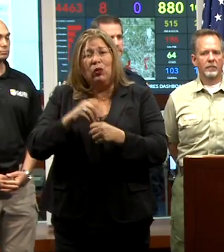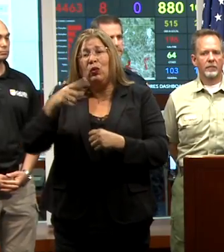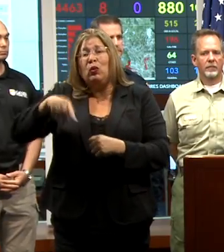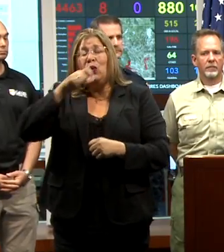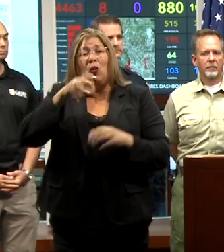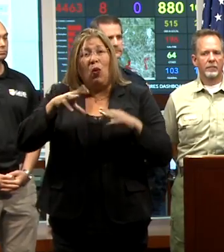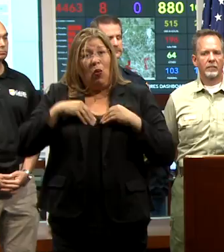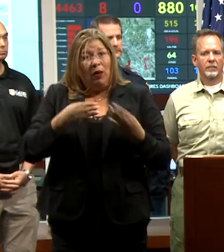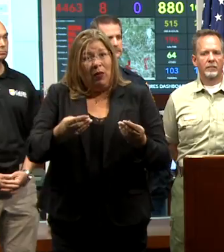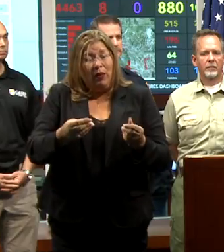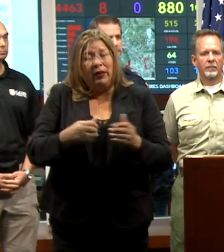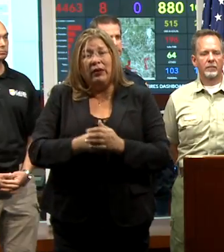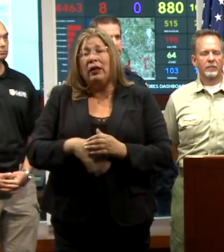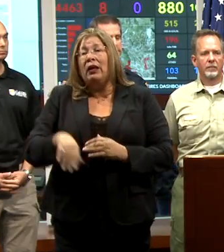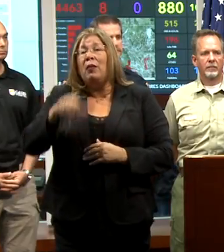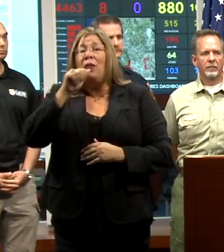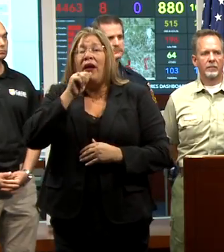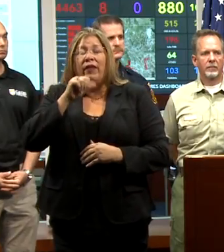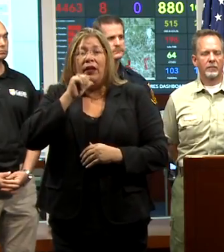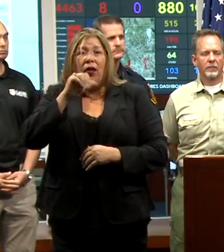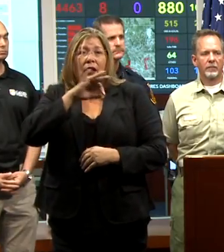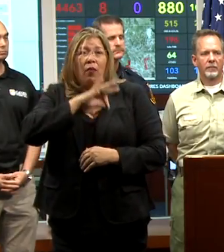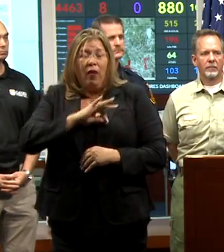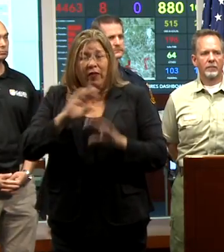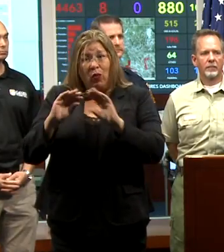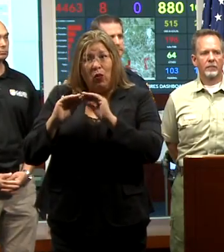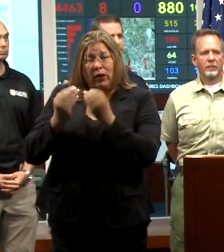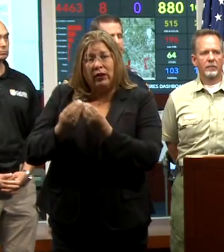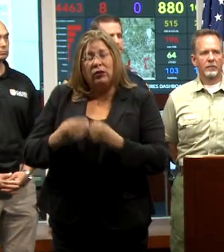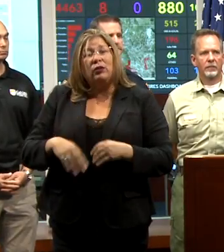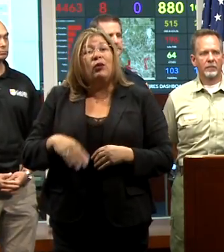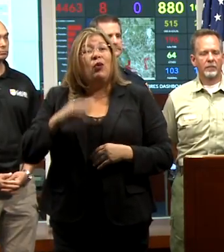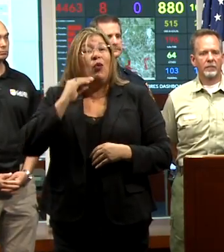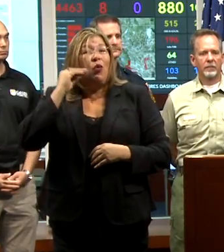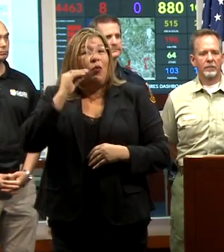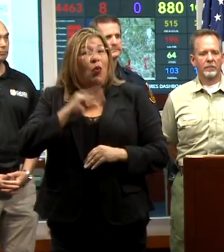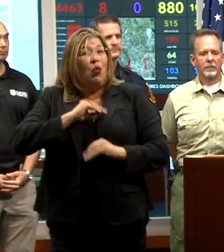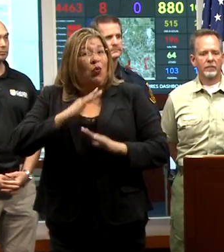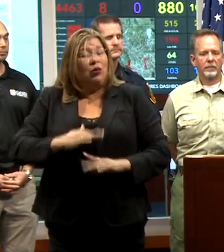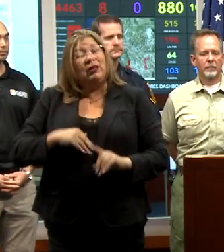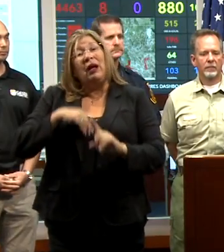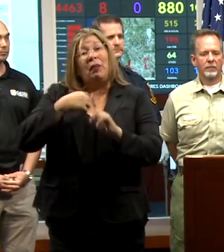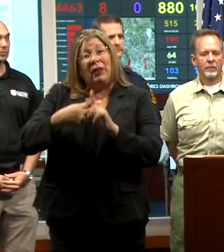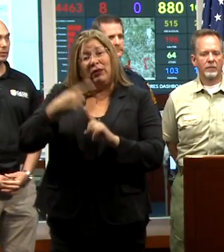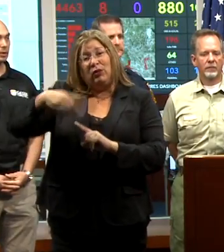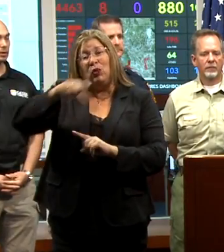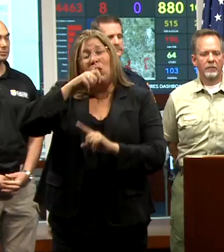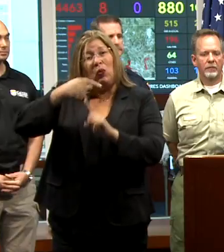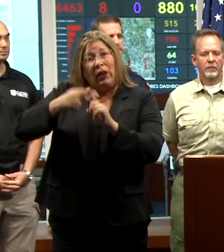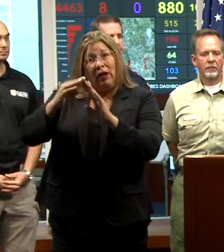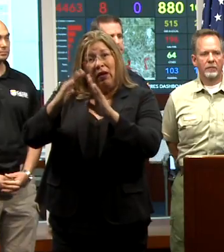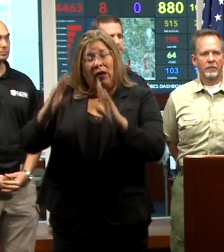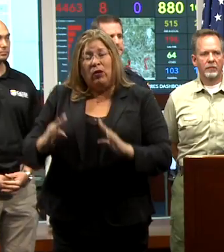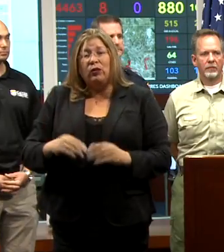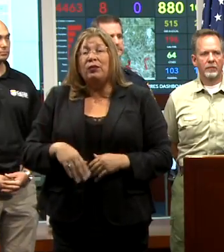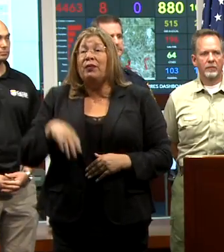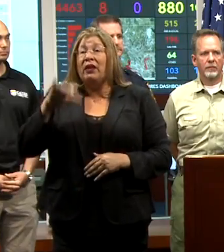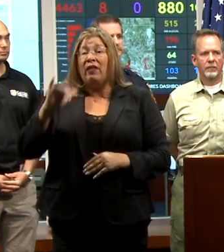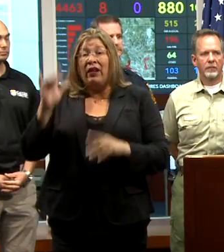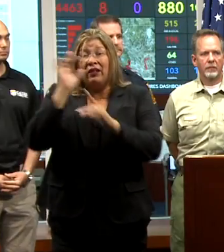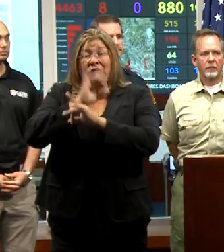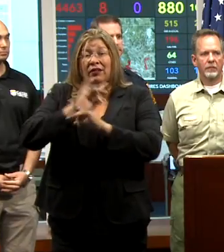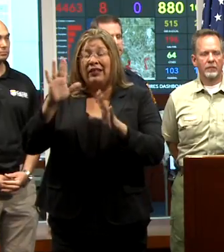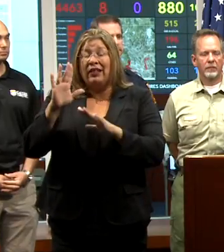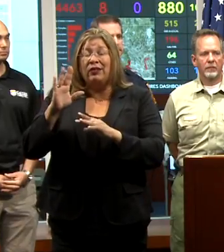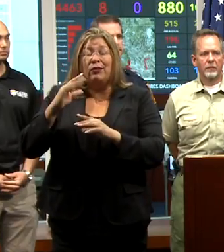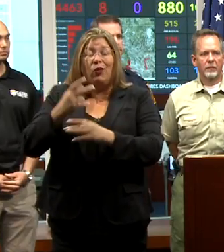landlords, private nonprofit organizations, homeowners, and renters. Low-interest disaster loans help